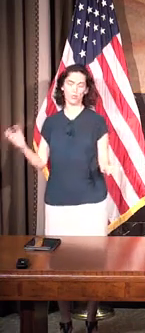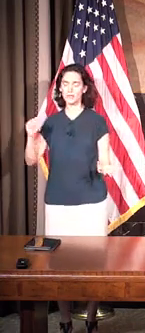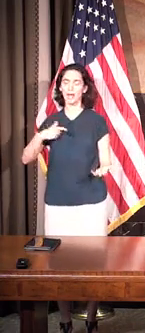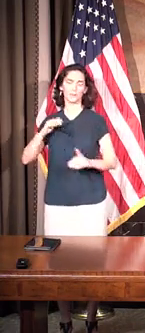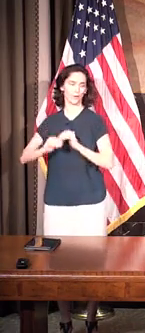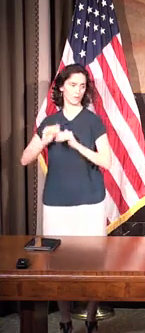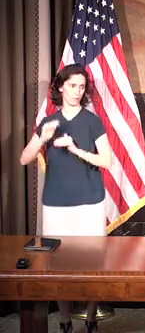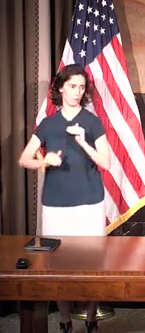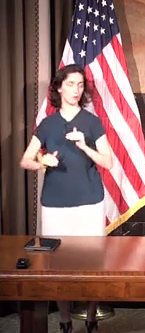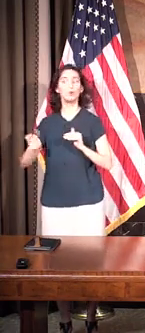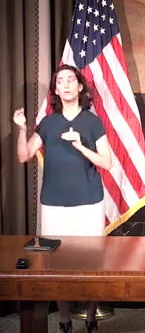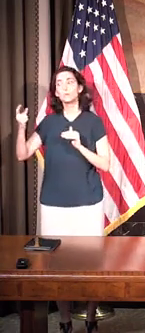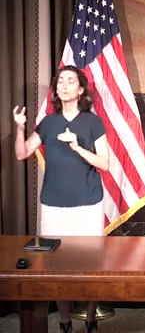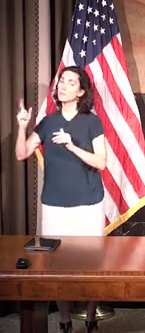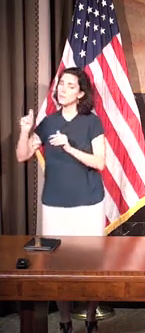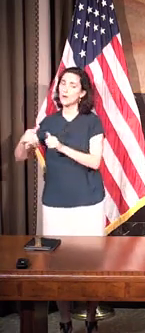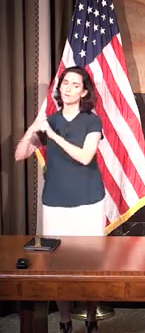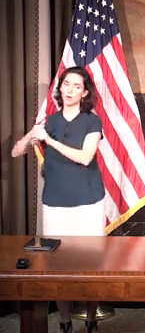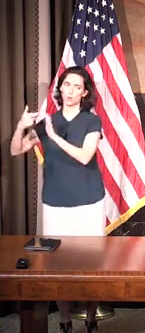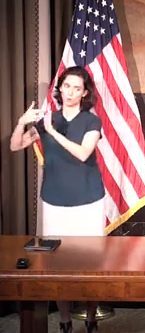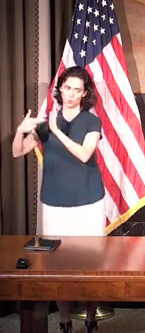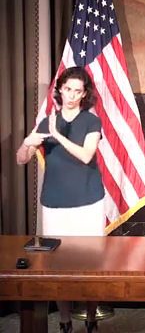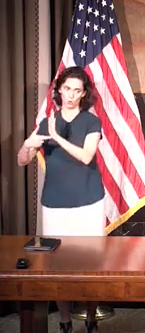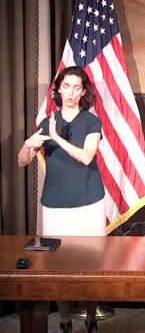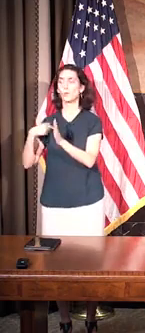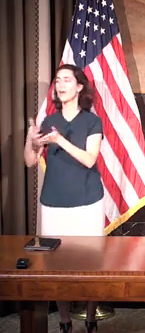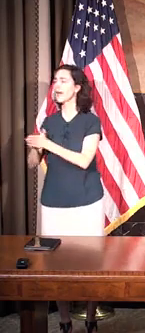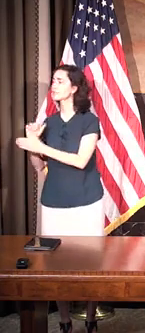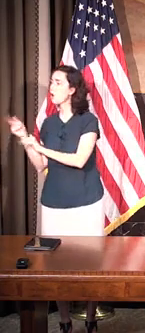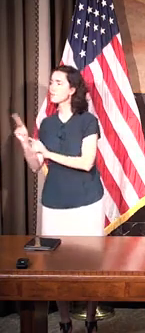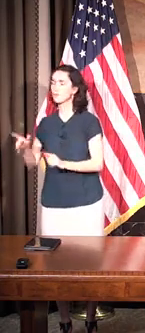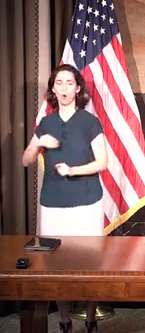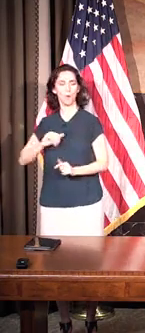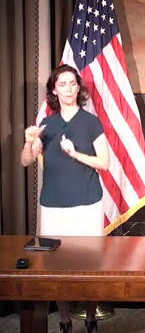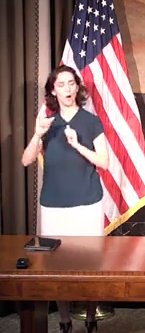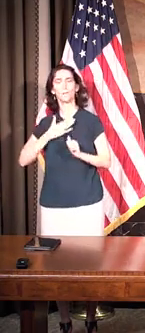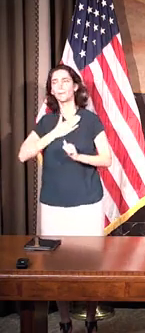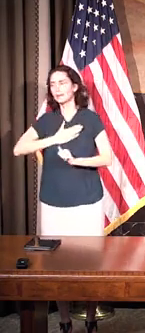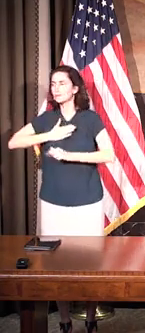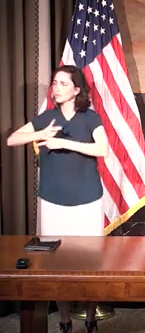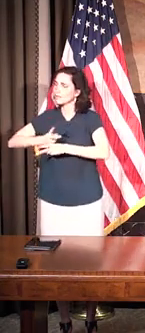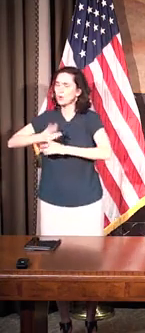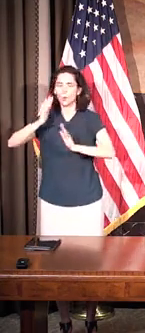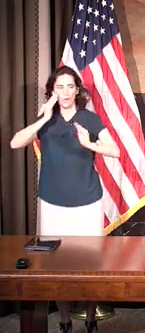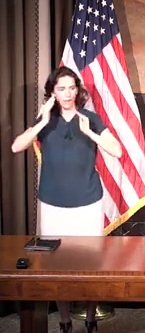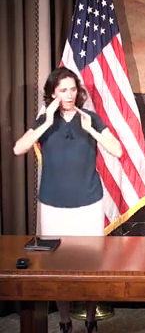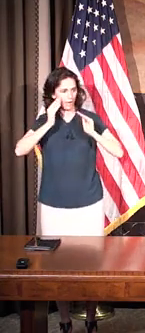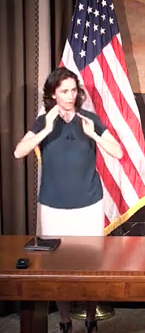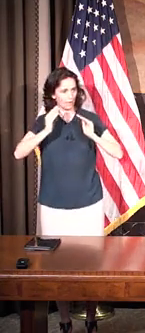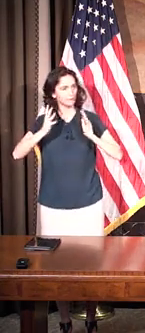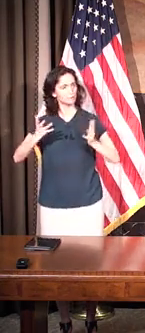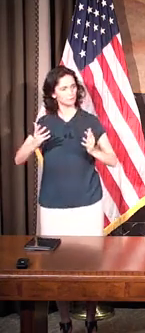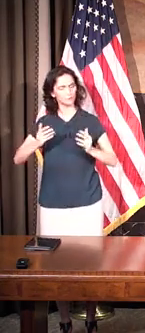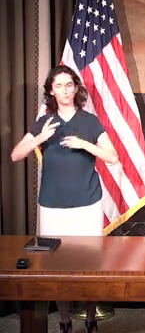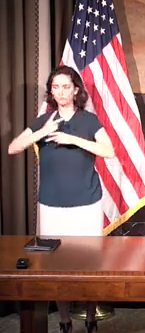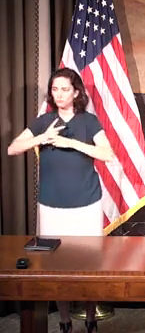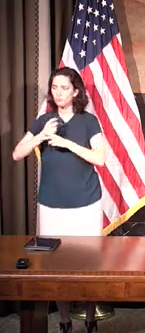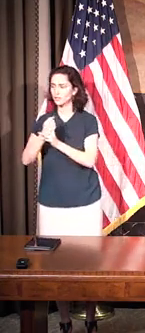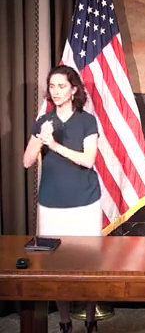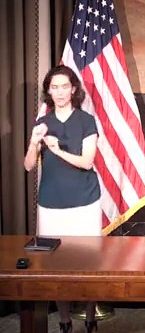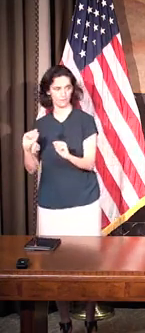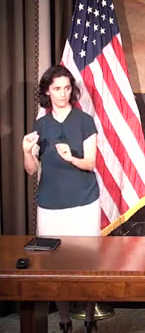subject to these restrictions. And we are obviously asking all the bar owners to be conscientious and be prudent and safe.